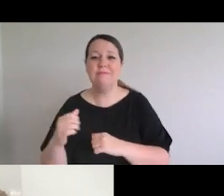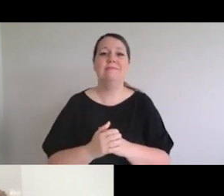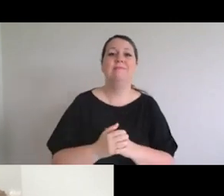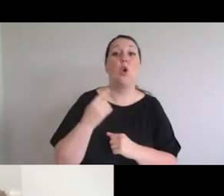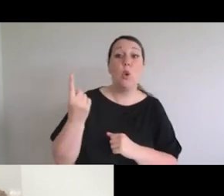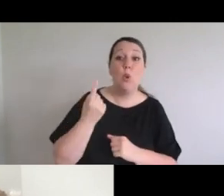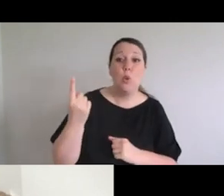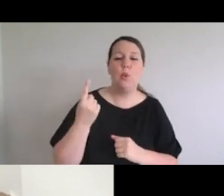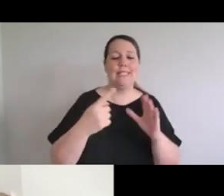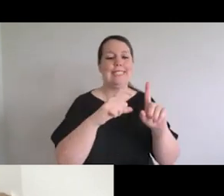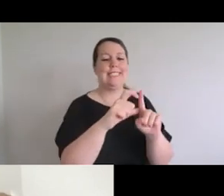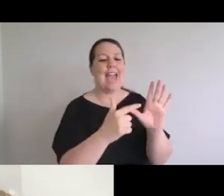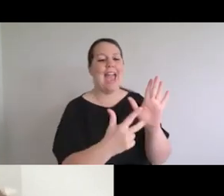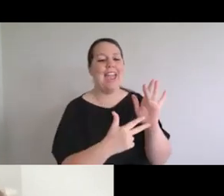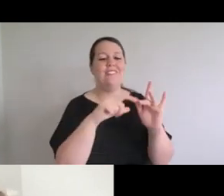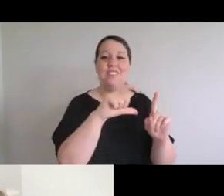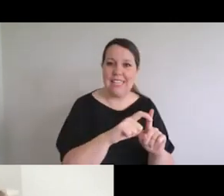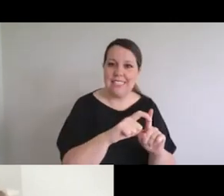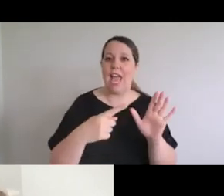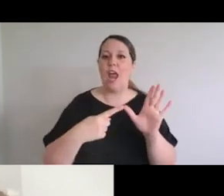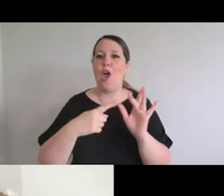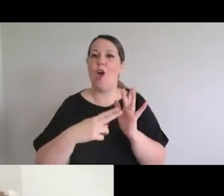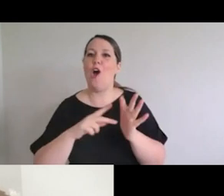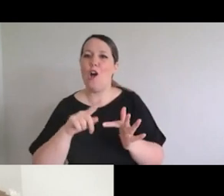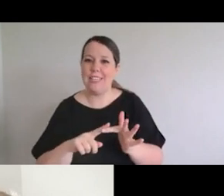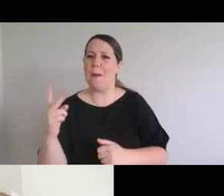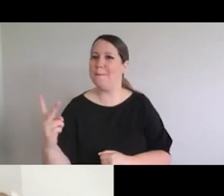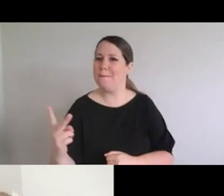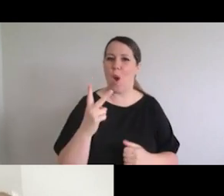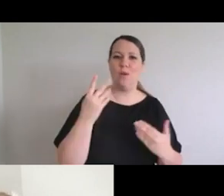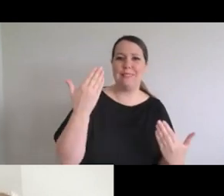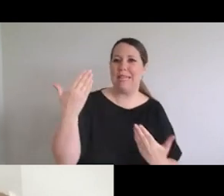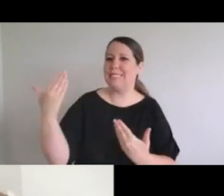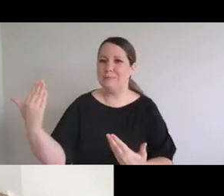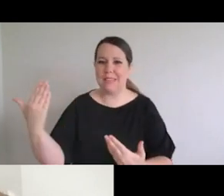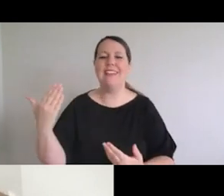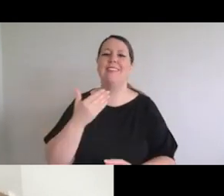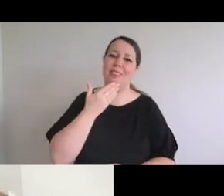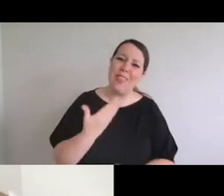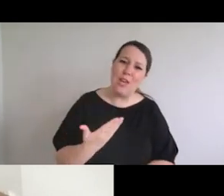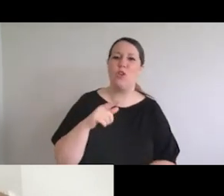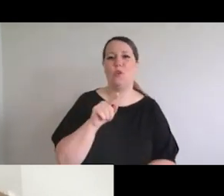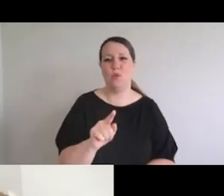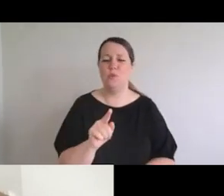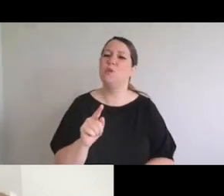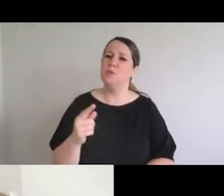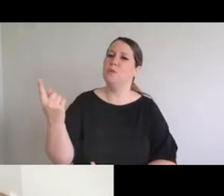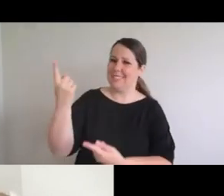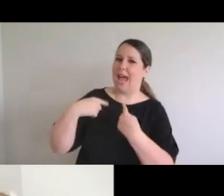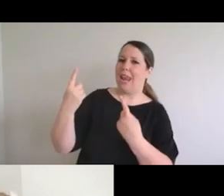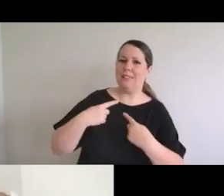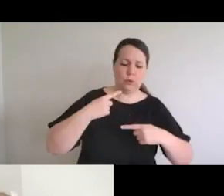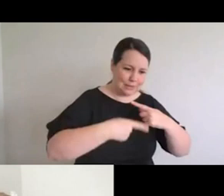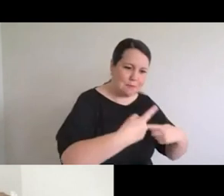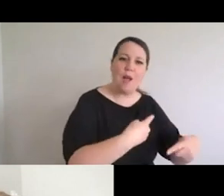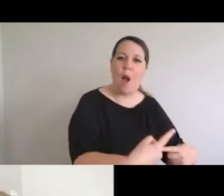us why we need to keep going. It's always a pleasure, David, to hear you, I